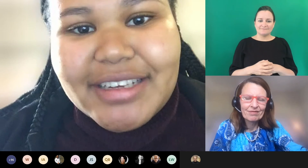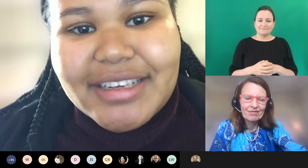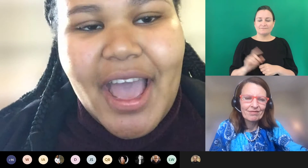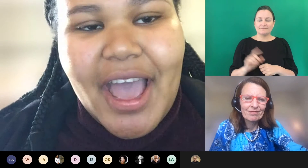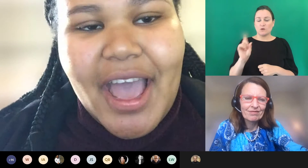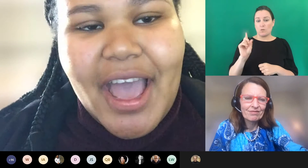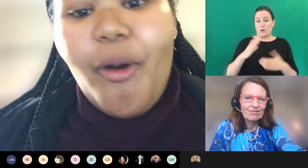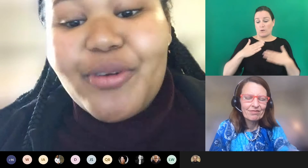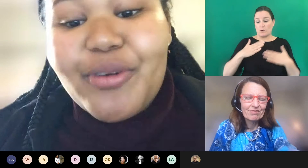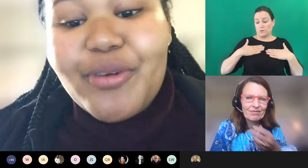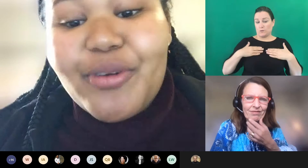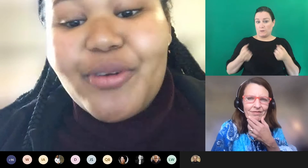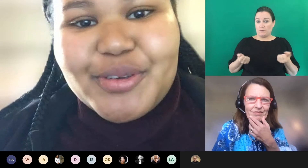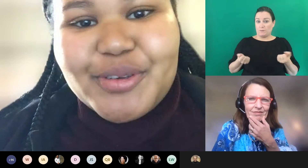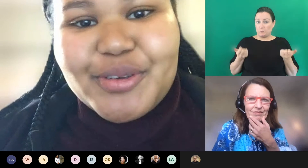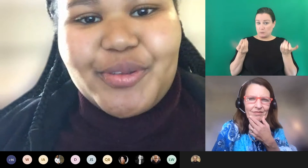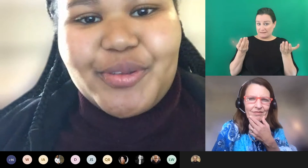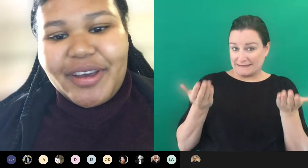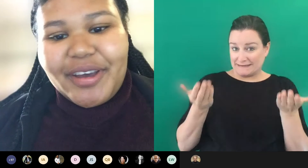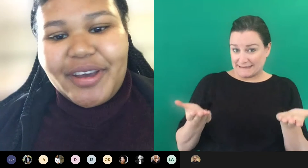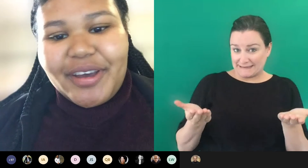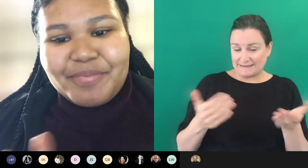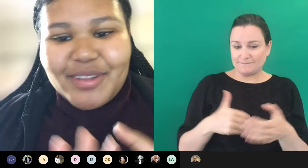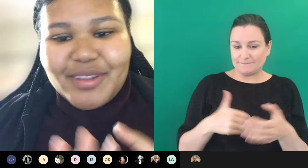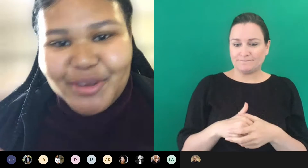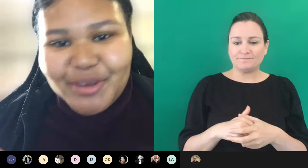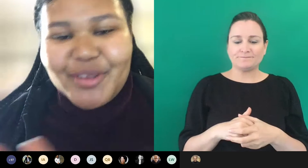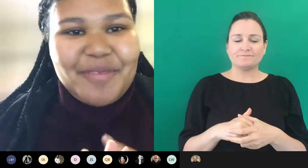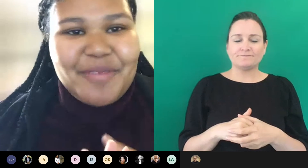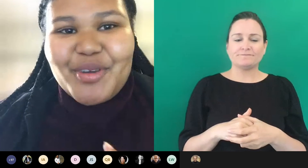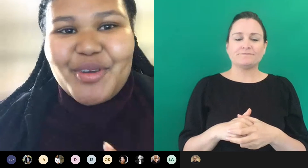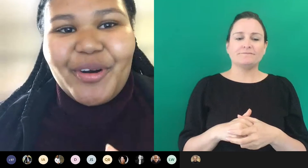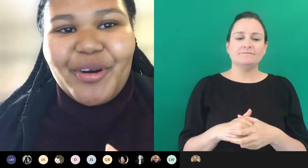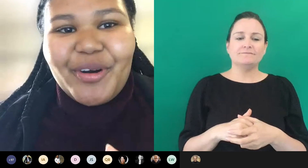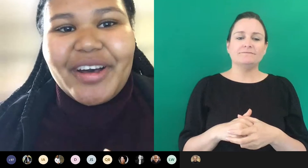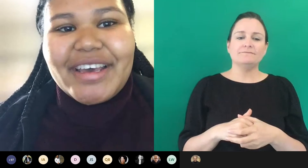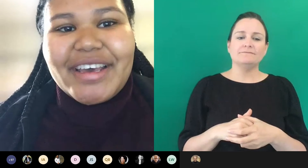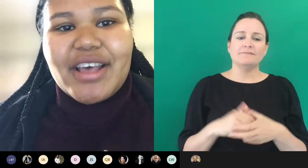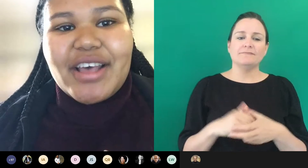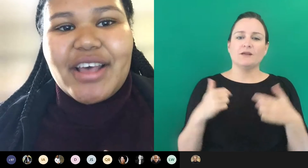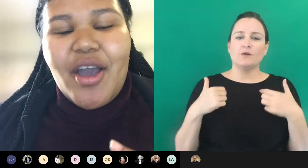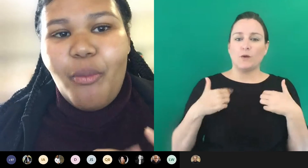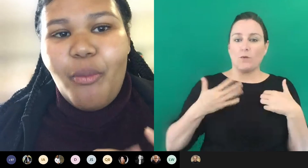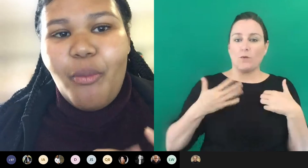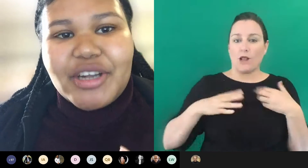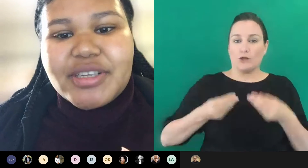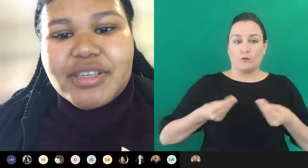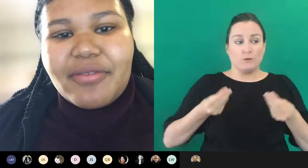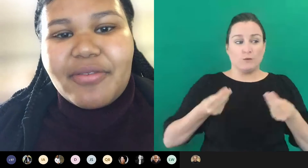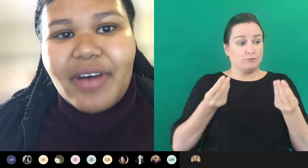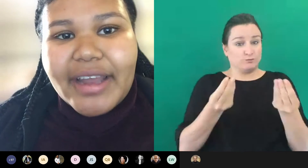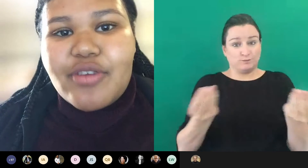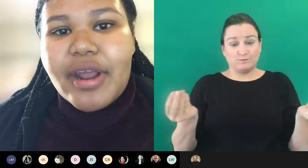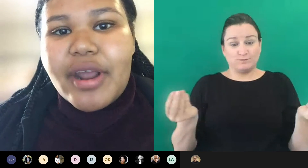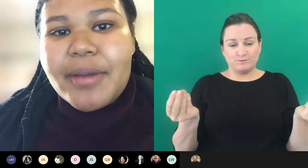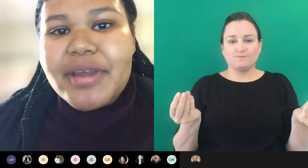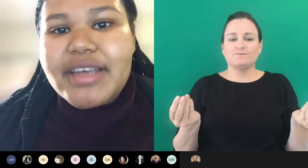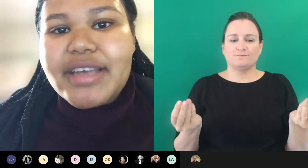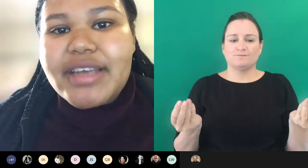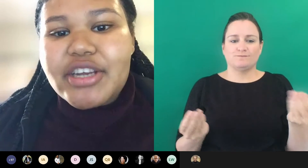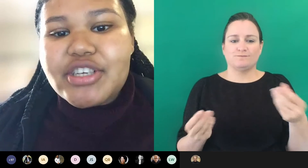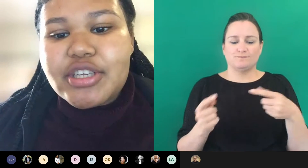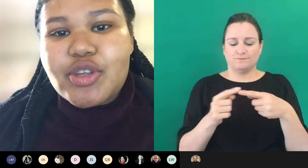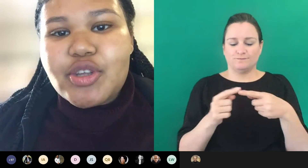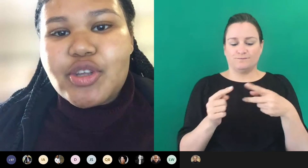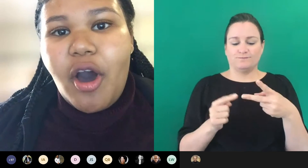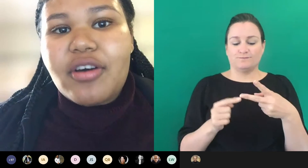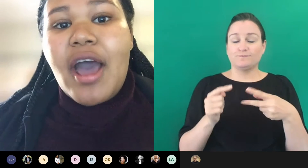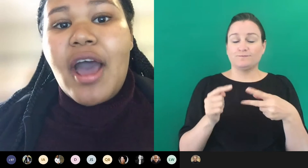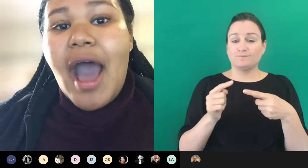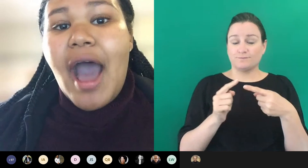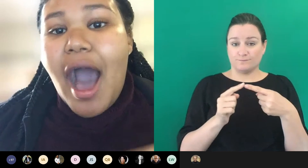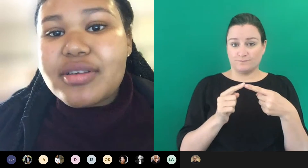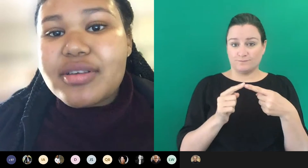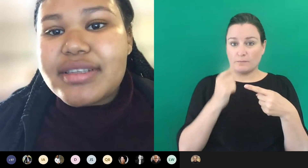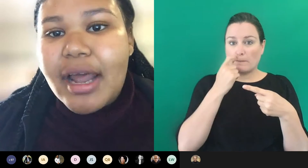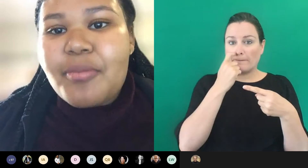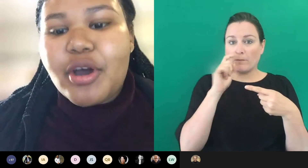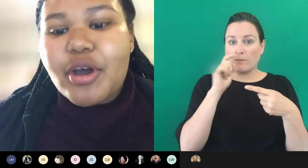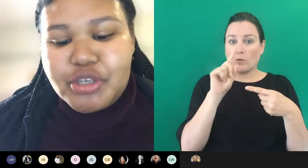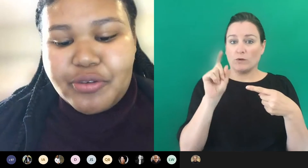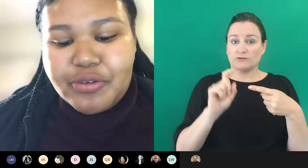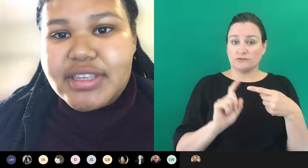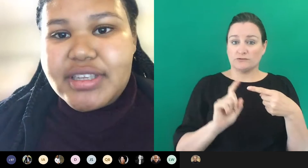presented or put forward to you all is, one, just providing recommendations on